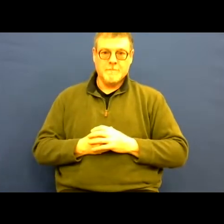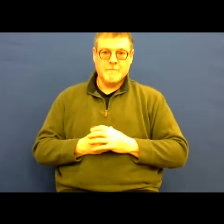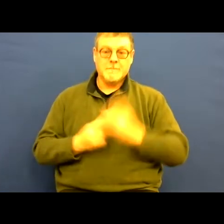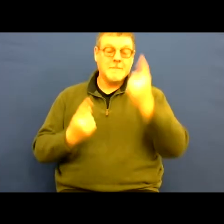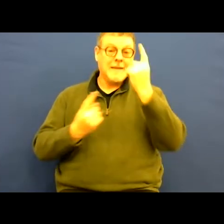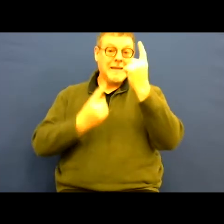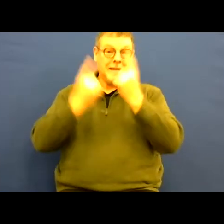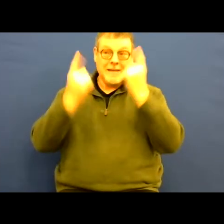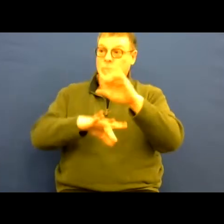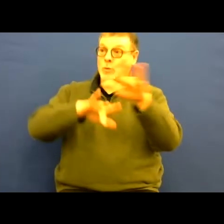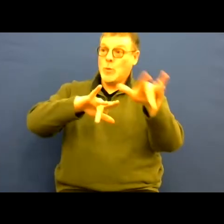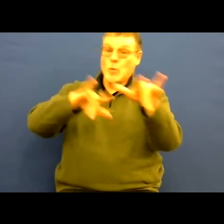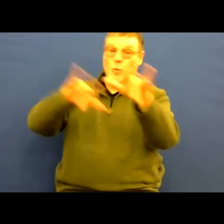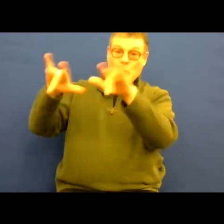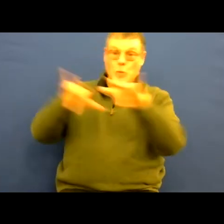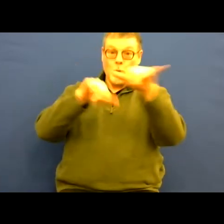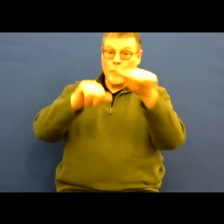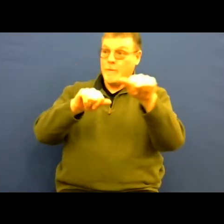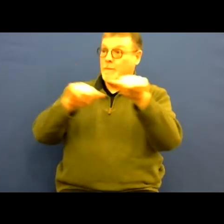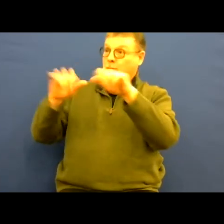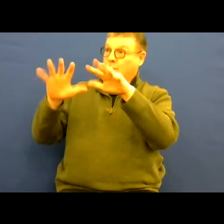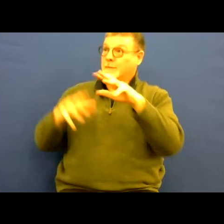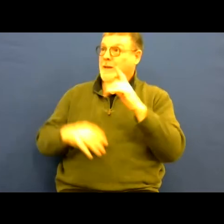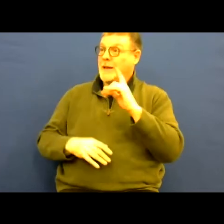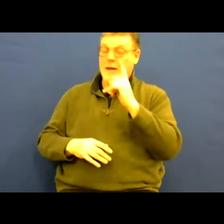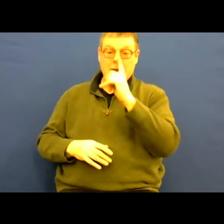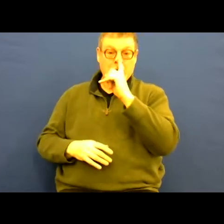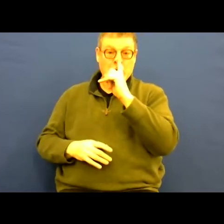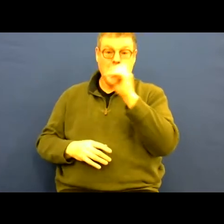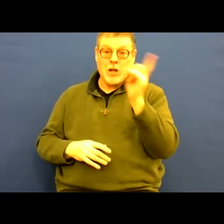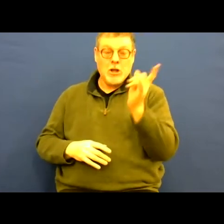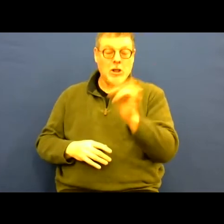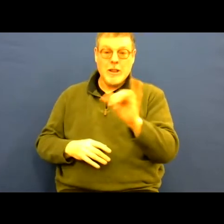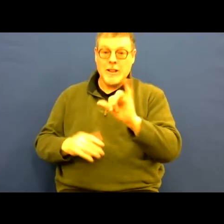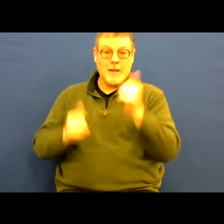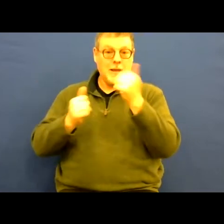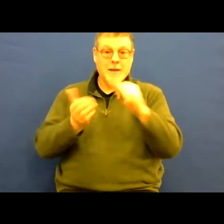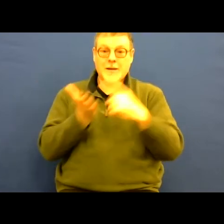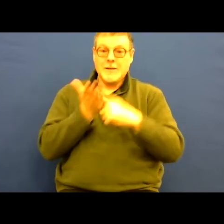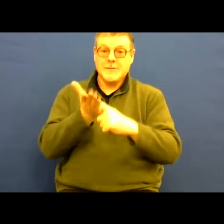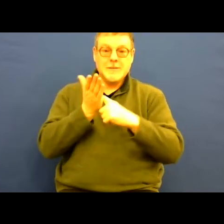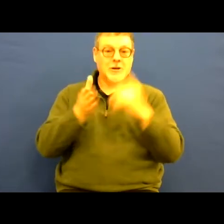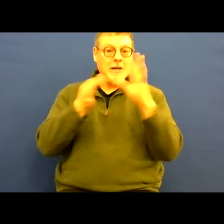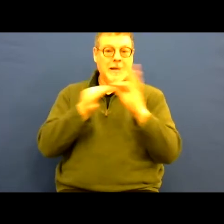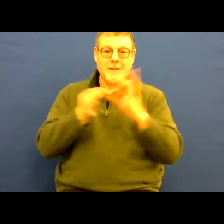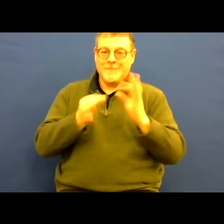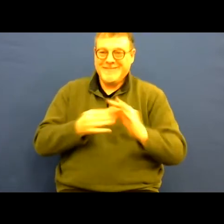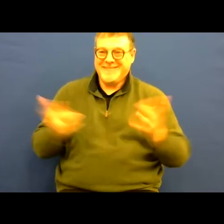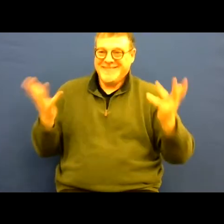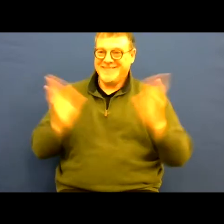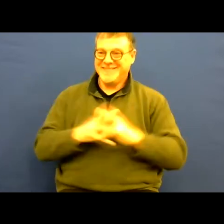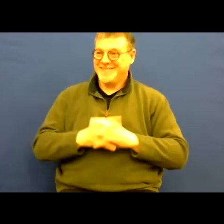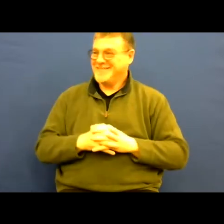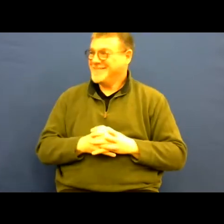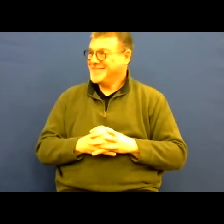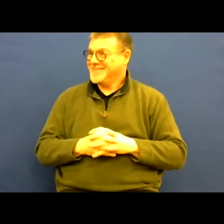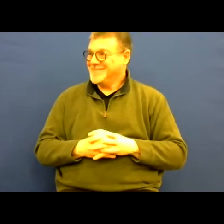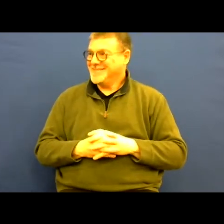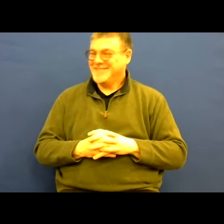Considering they've all cleared out, it does not look like we're gonna have any discussion items or comments from the public.